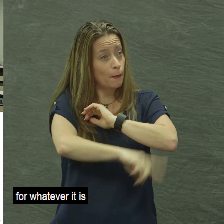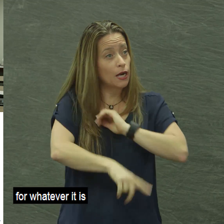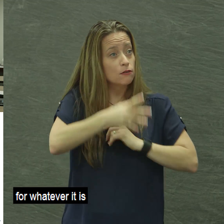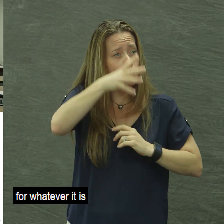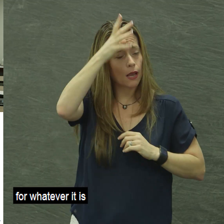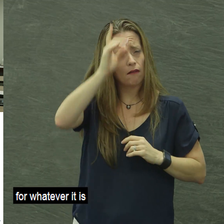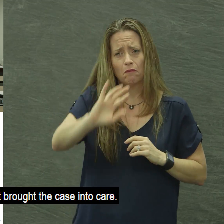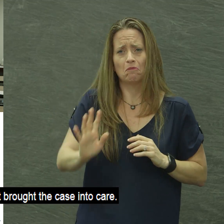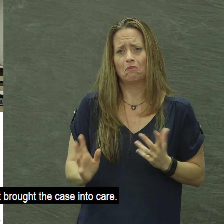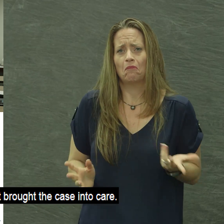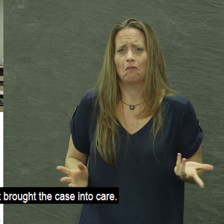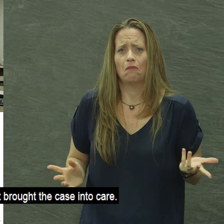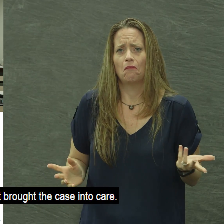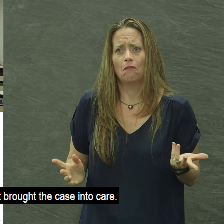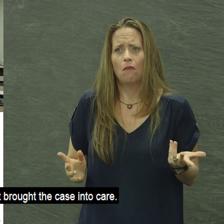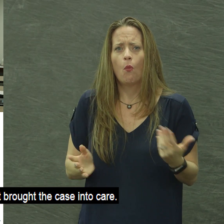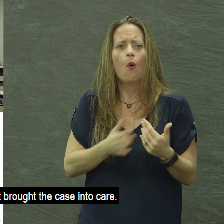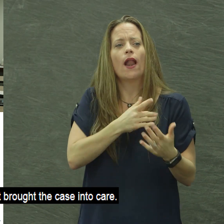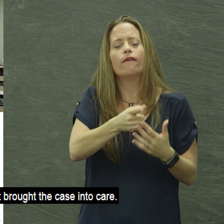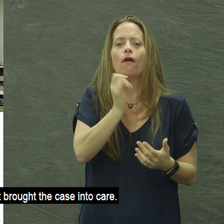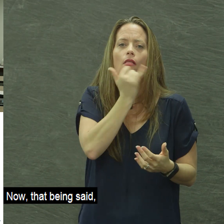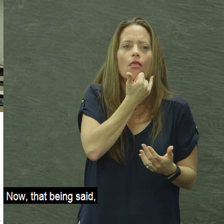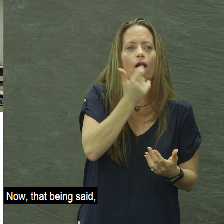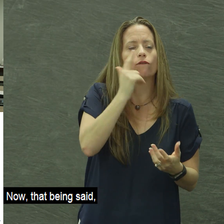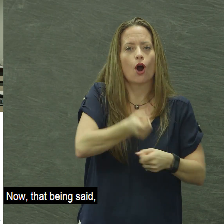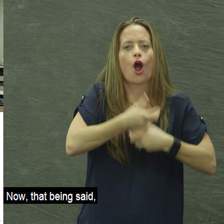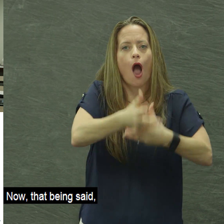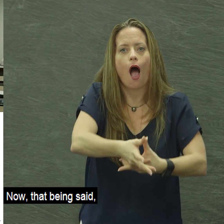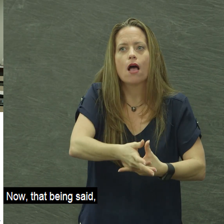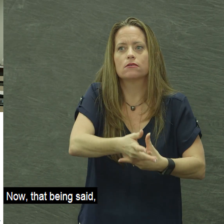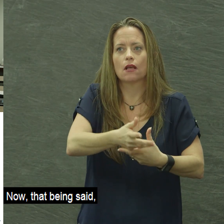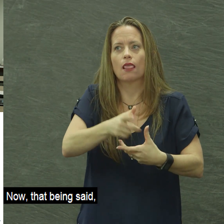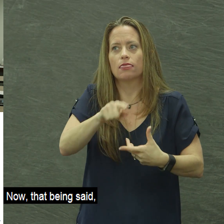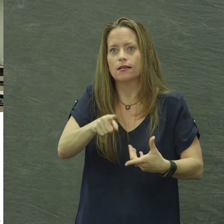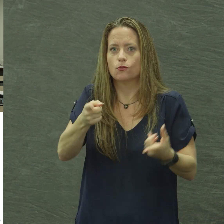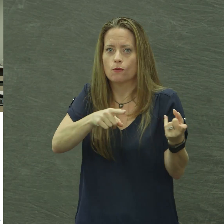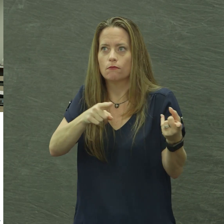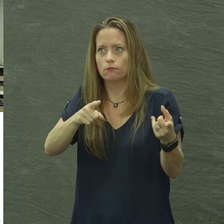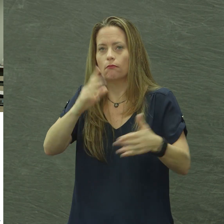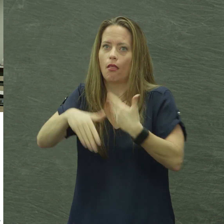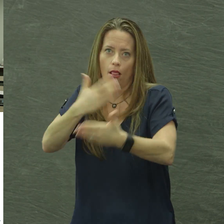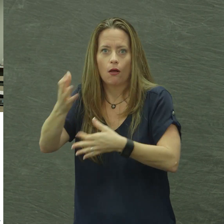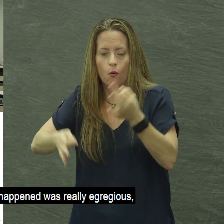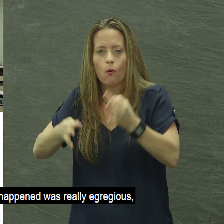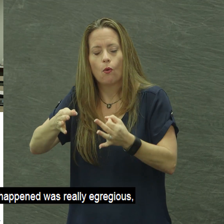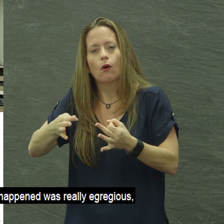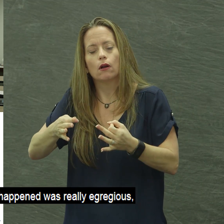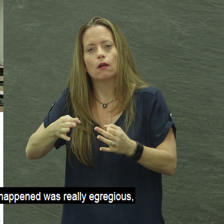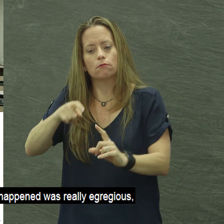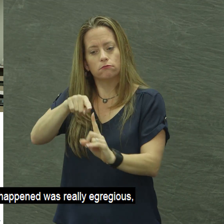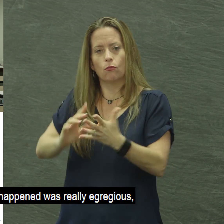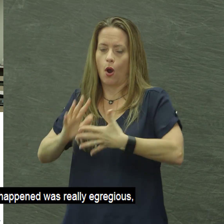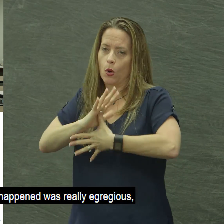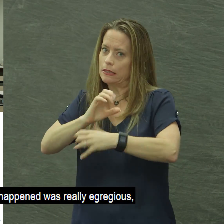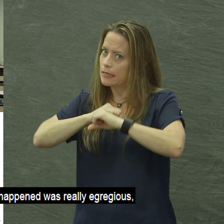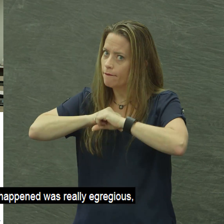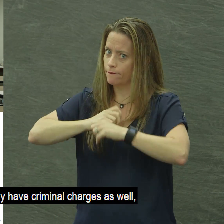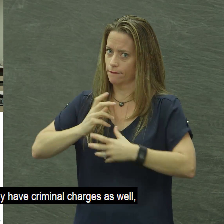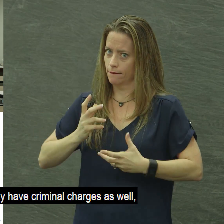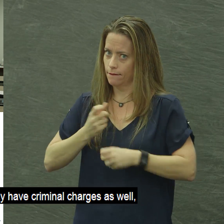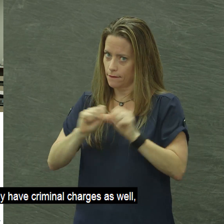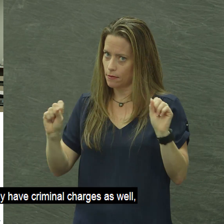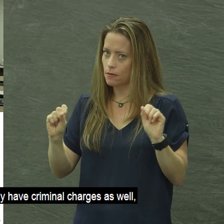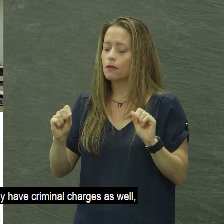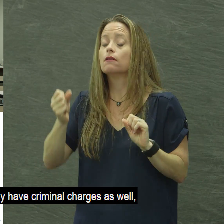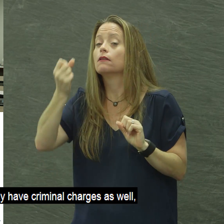is that brought the case into care. Now, that being said, if what happened was really